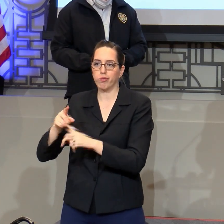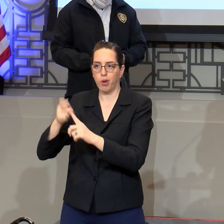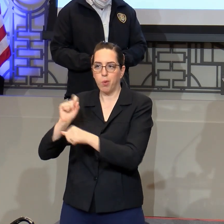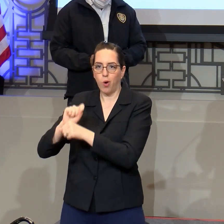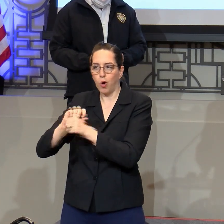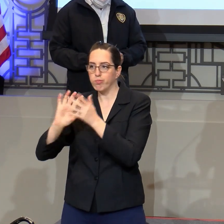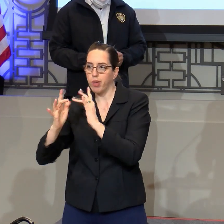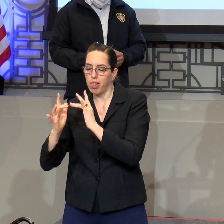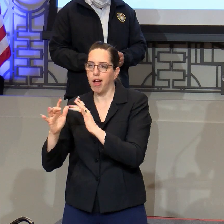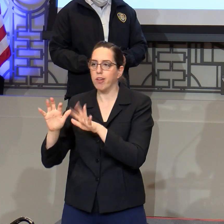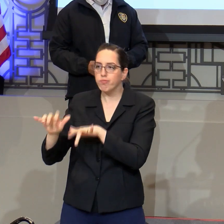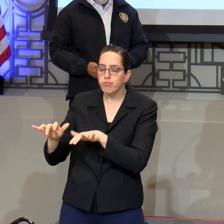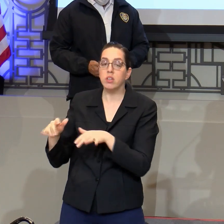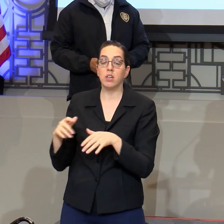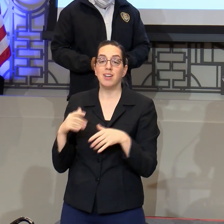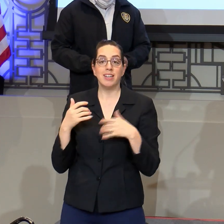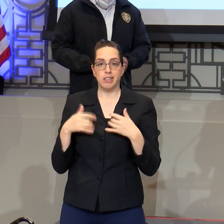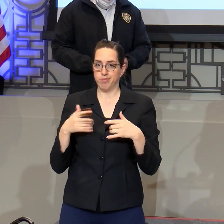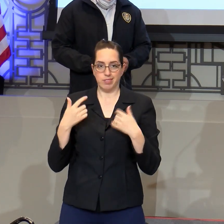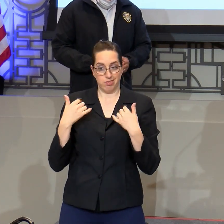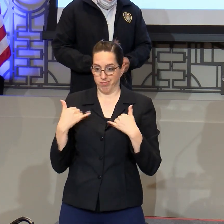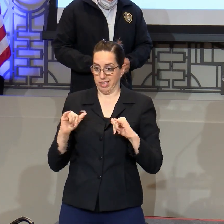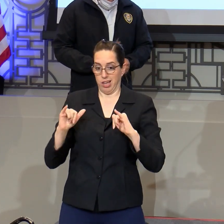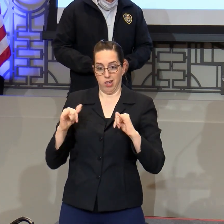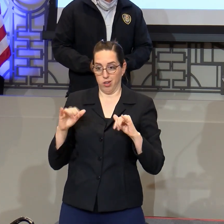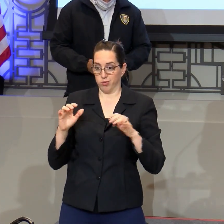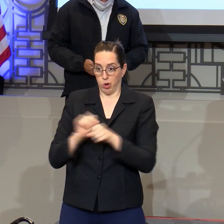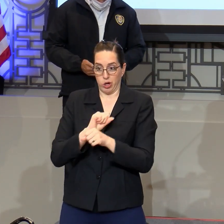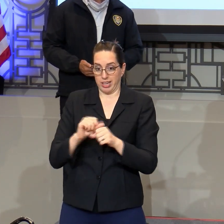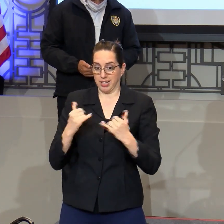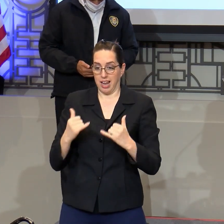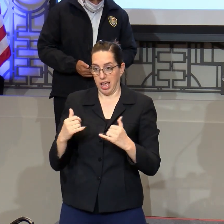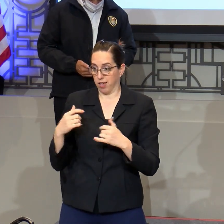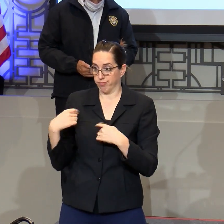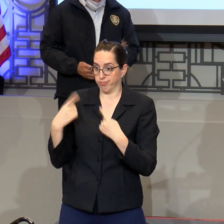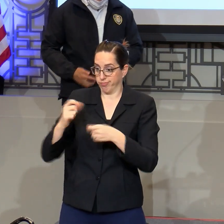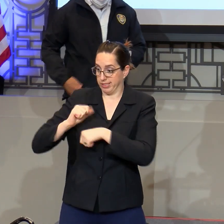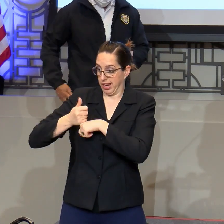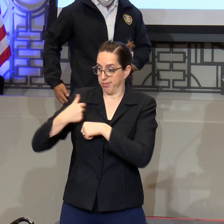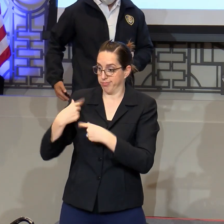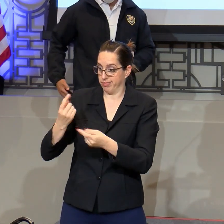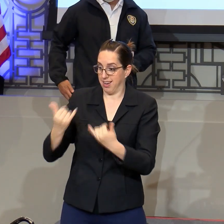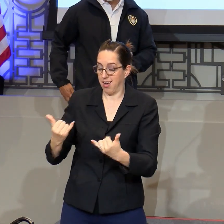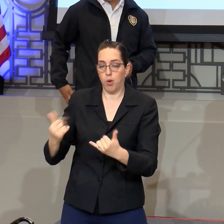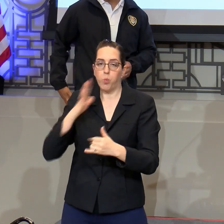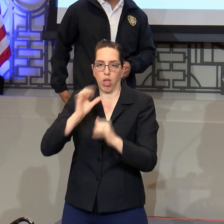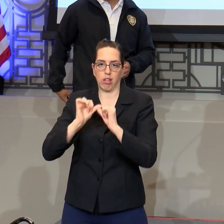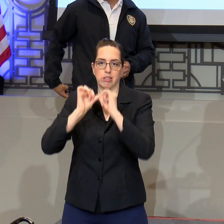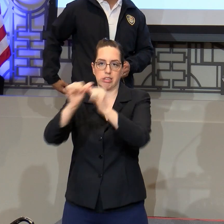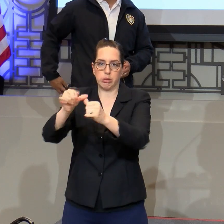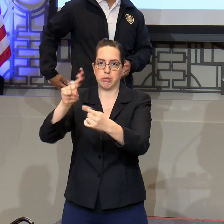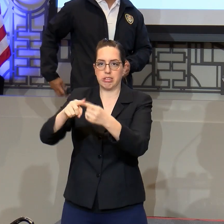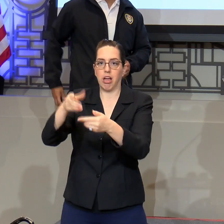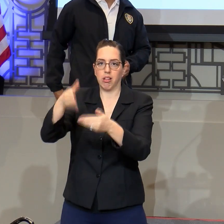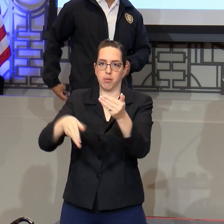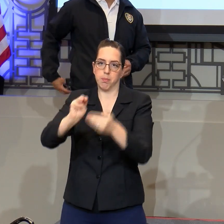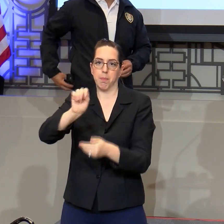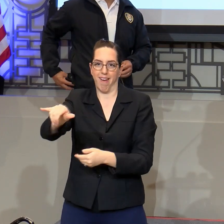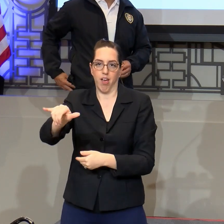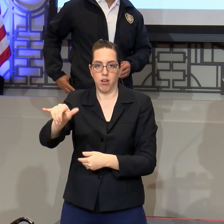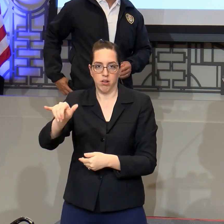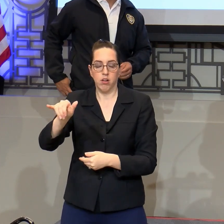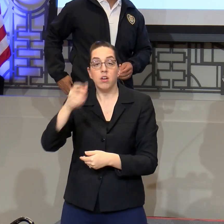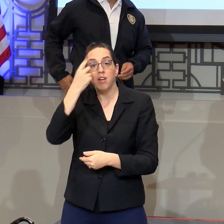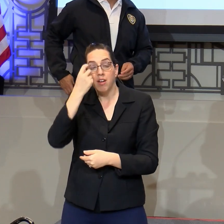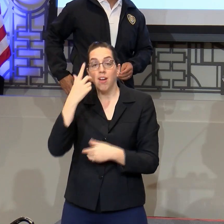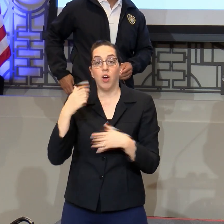we are operating right now, those operations will continue to exist through the month of May. What I want to ensure